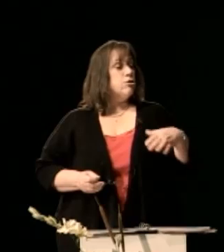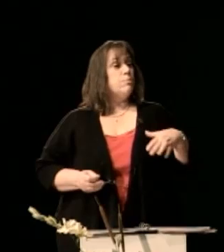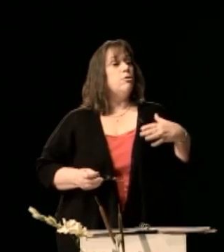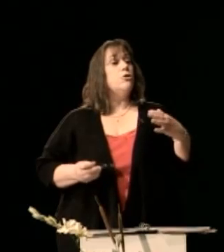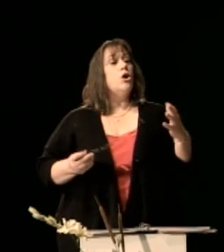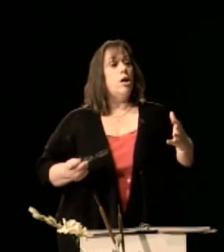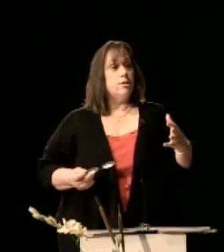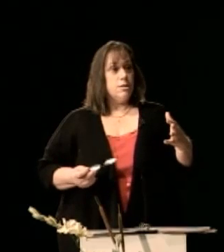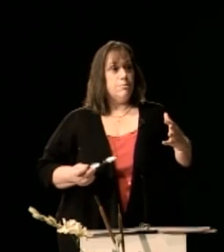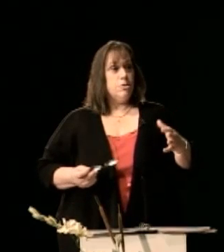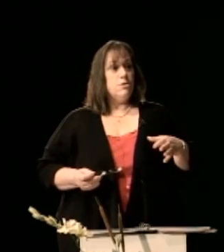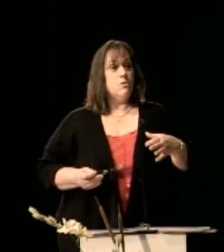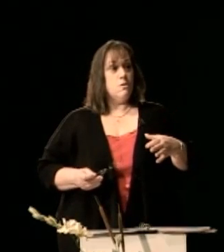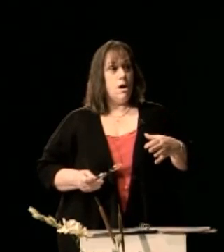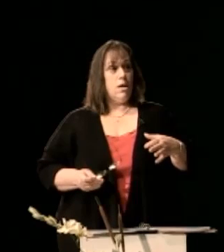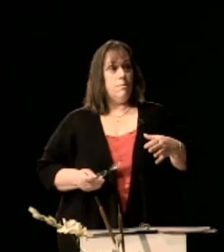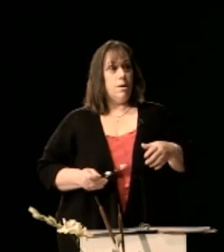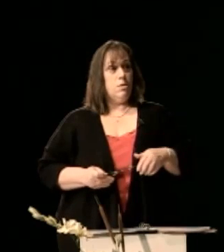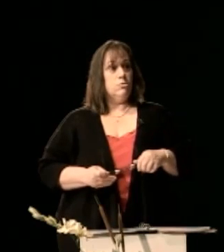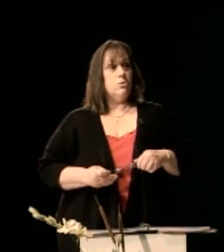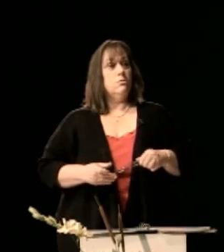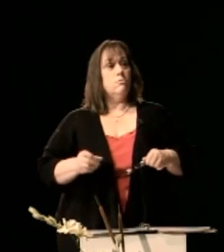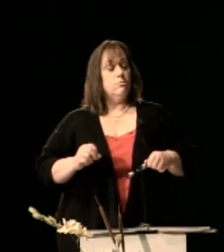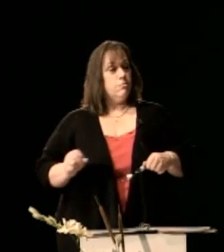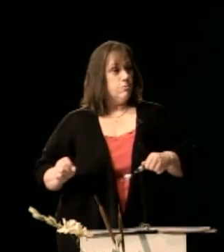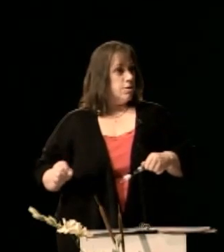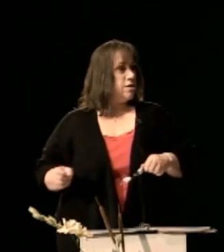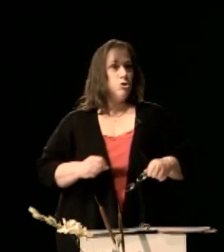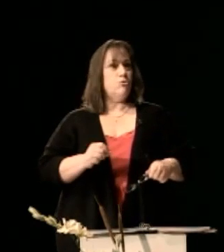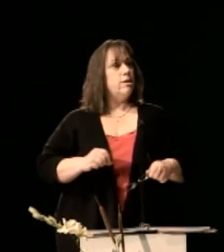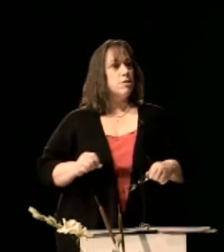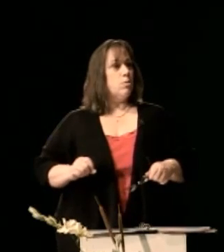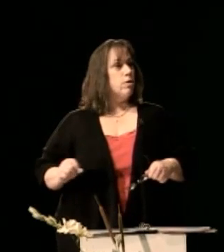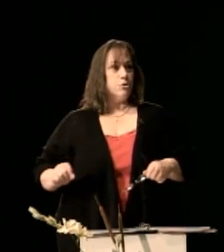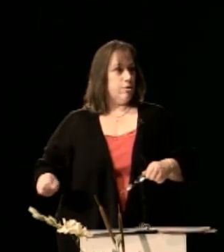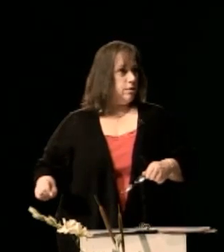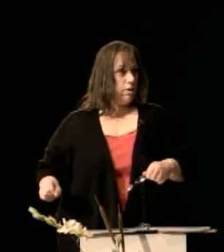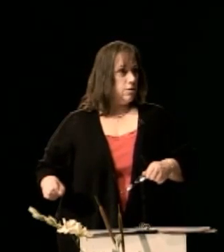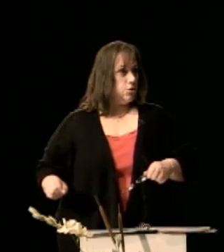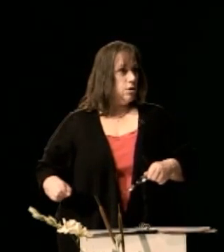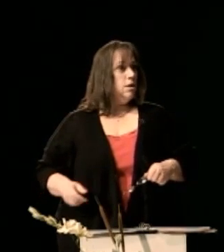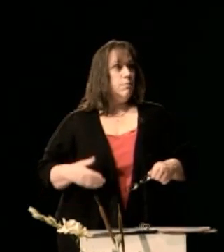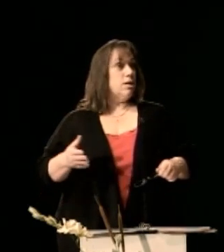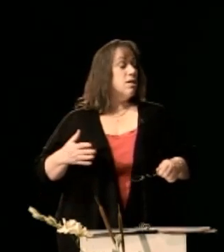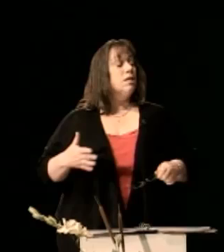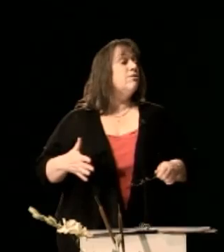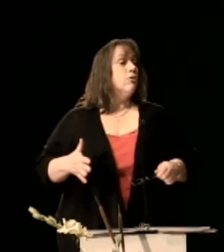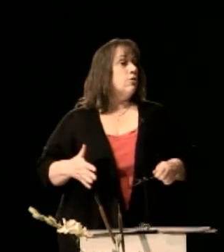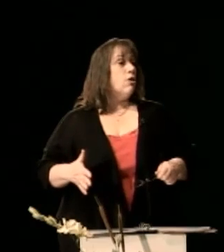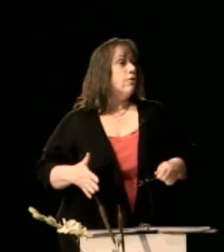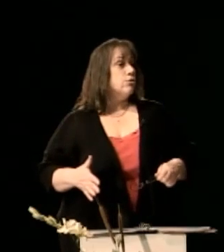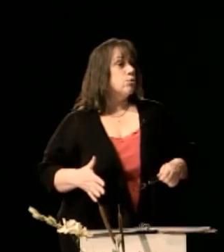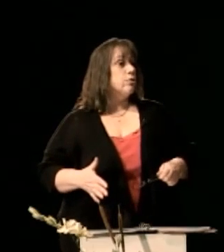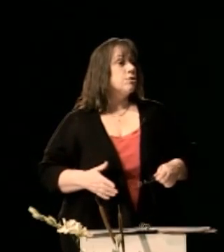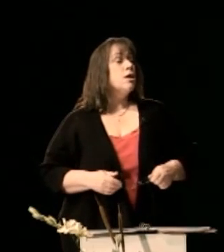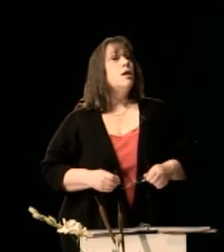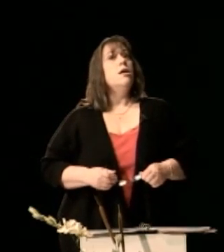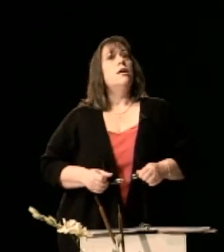about the concept, not about, it doesn't translate well to written English because they leave out a lot of those words. If you're